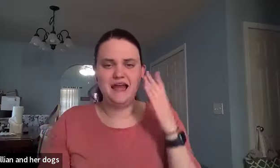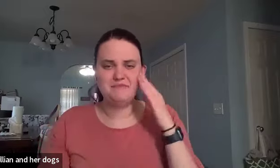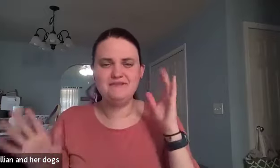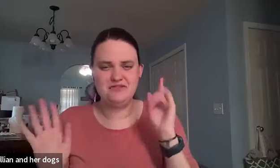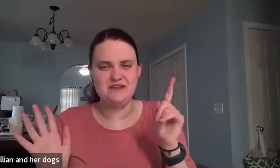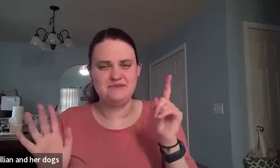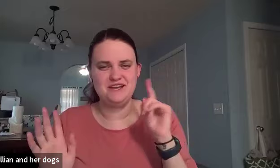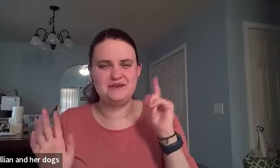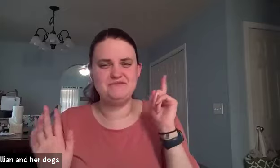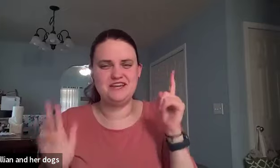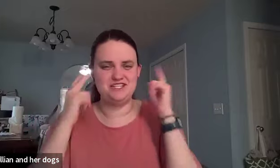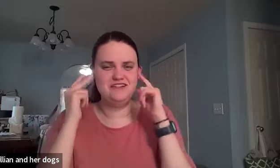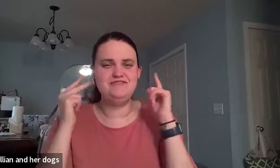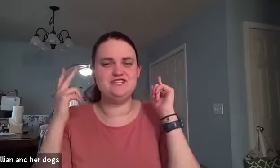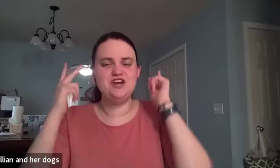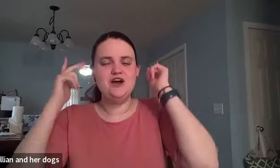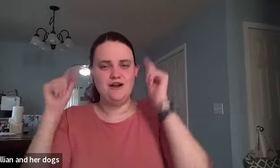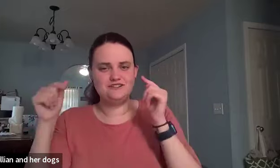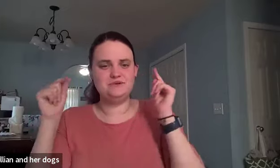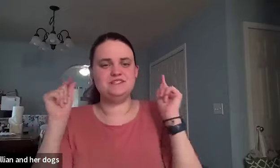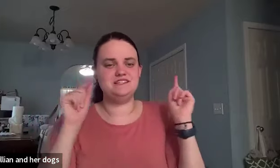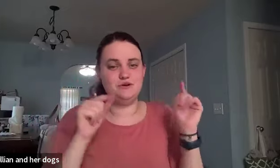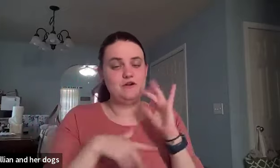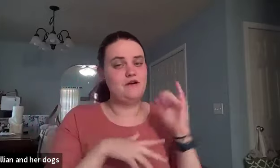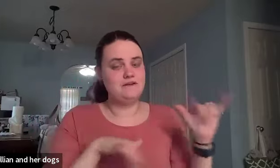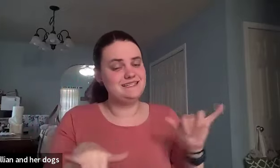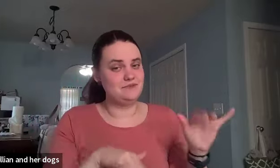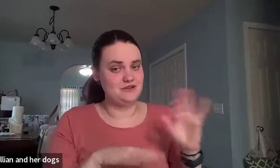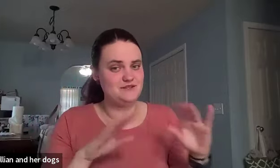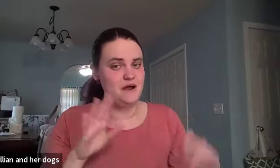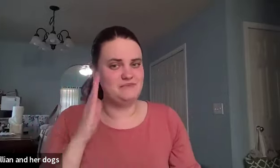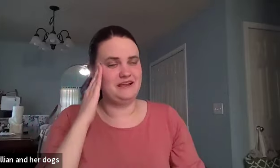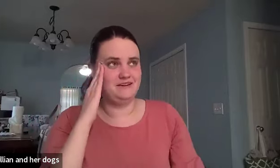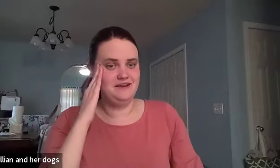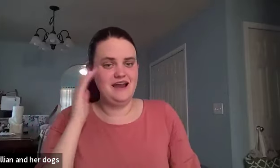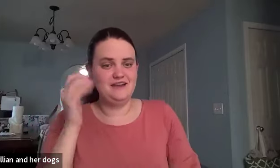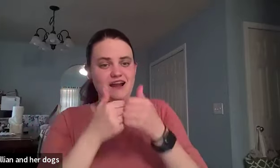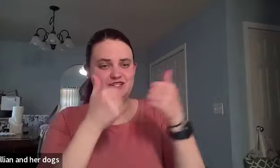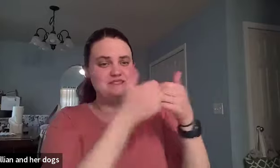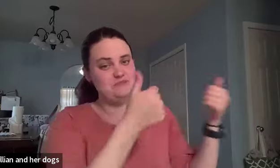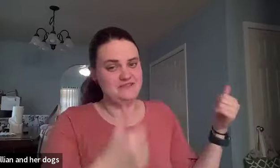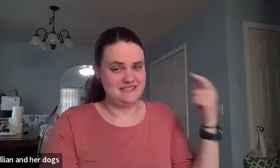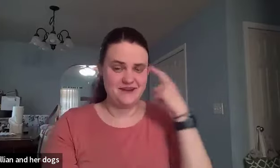I'm having to think because I'm thinking jellyfish, octopus, and squid. They're all very similar. That's why I'm like, I have got to separate these in my